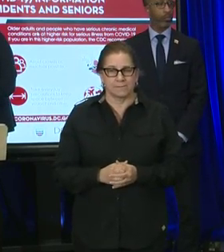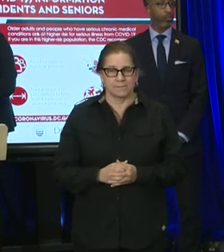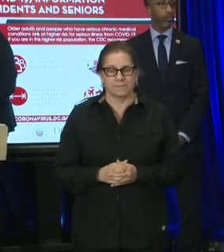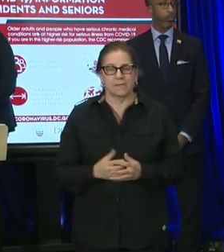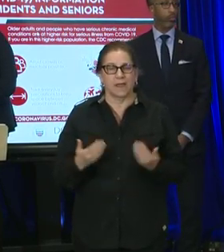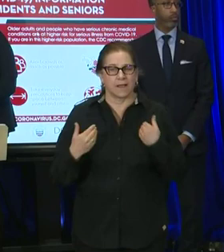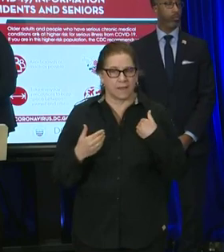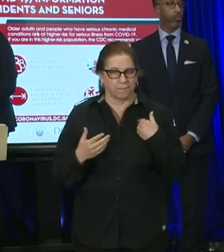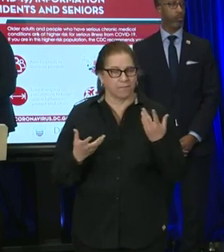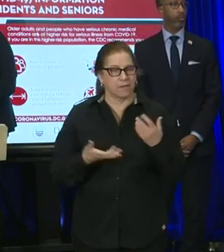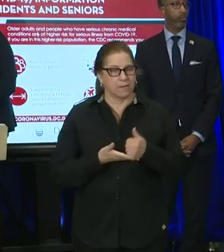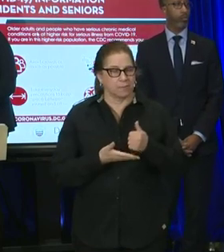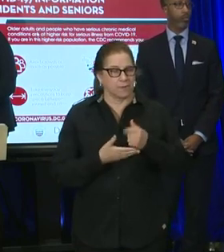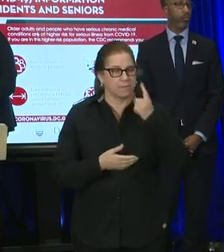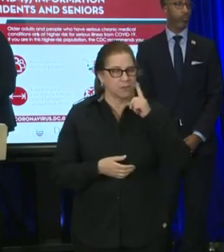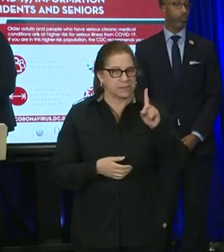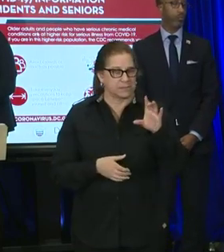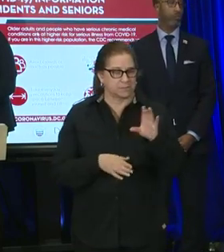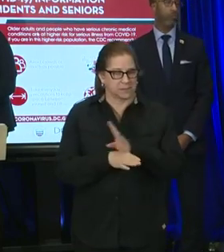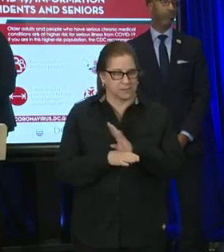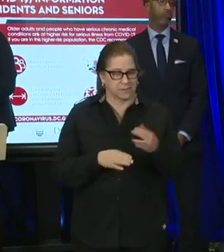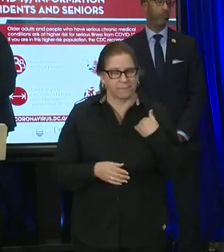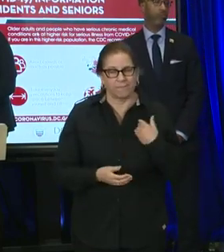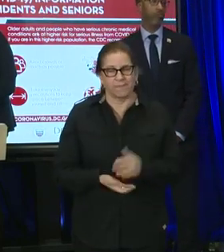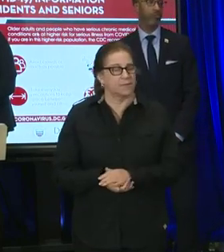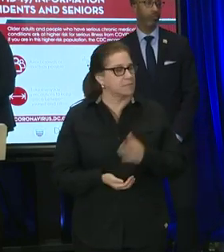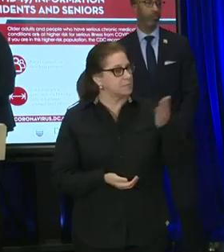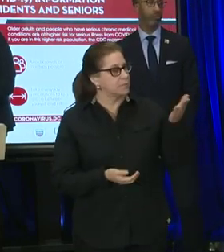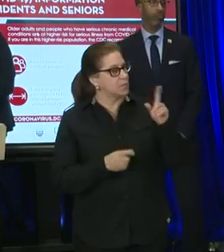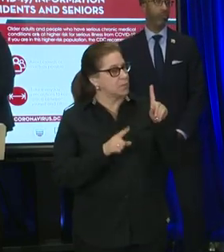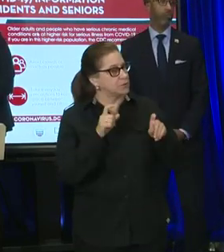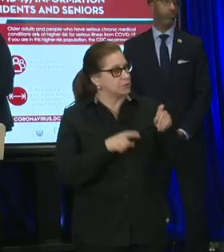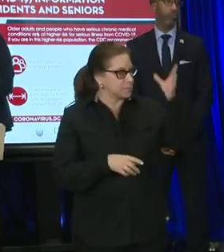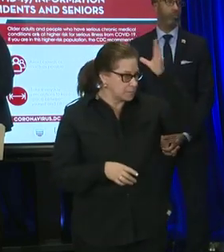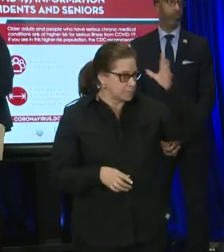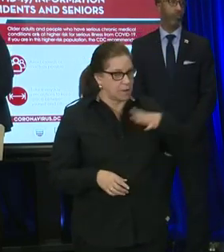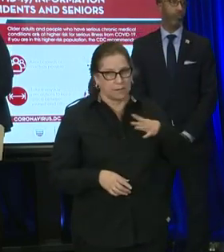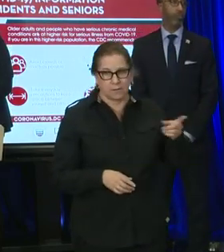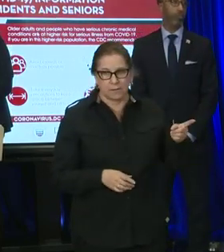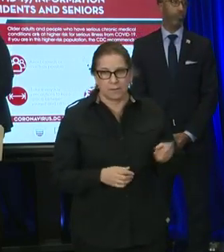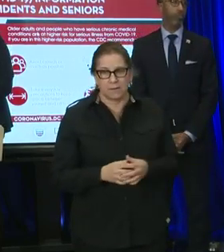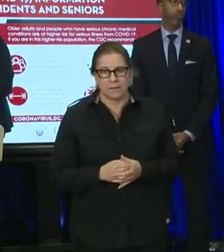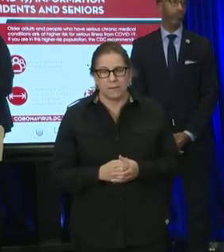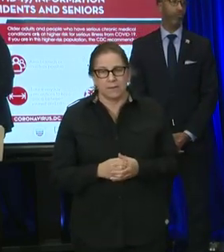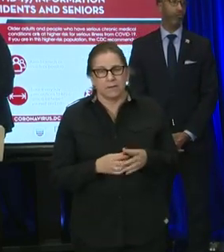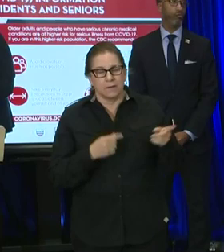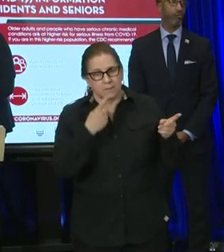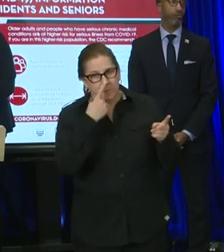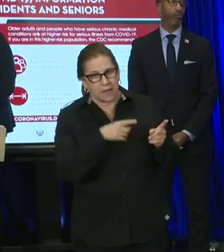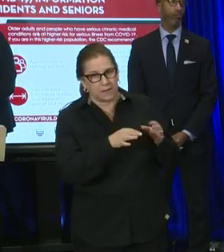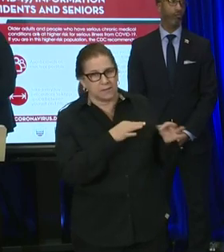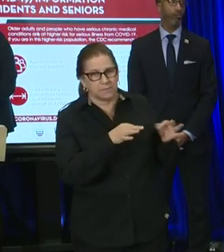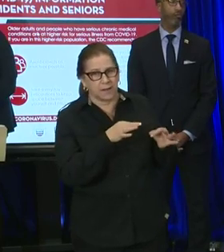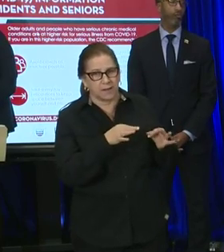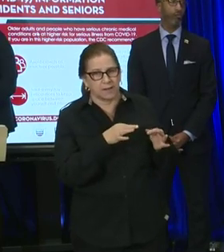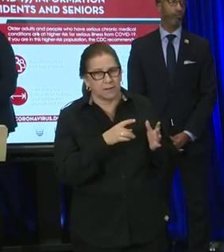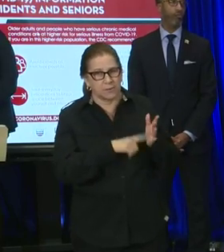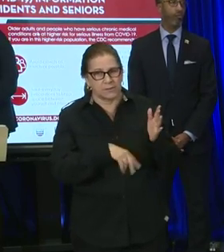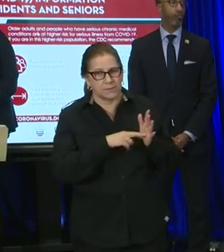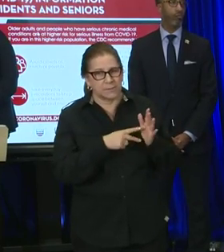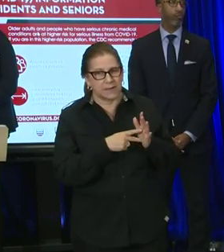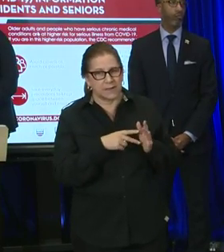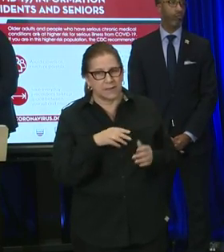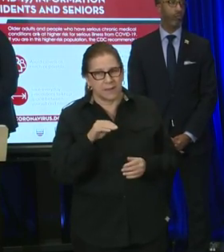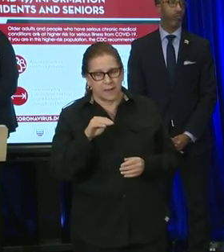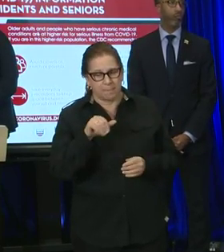extension of the restrictions, could you, again, remind us to define mass gathering? And then also, does this also extend to